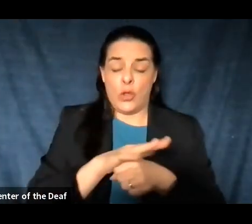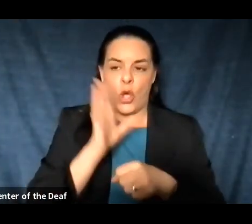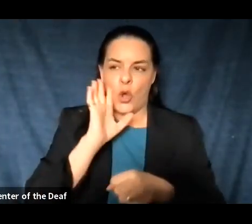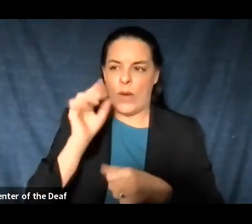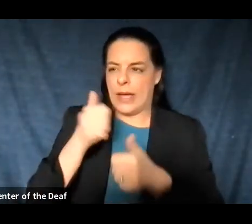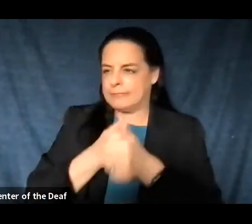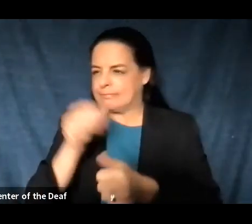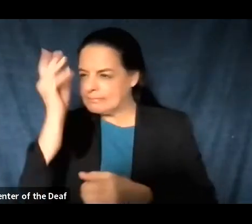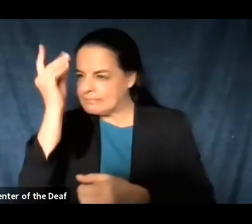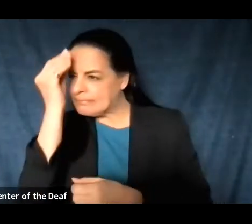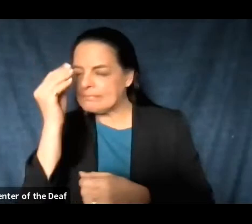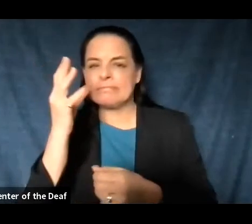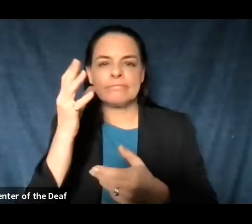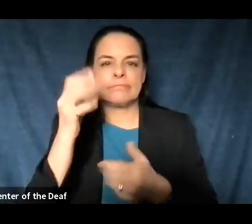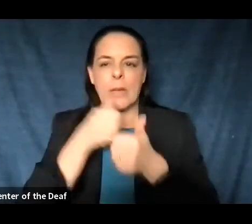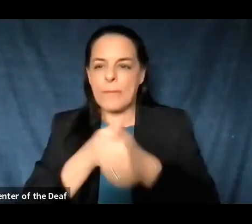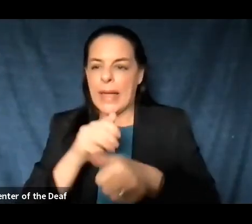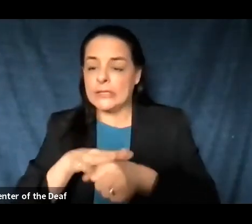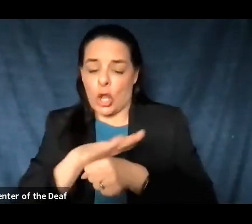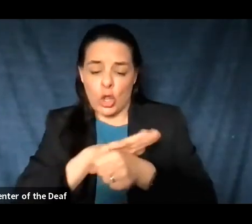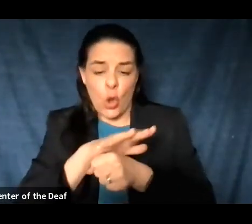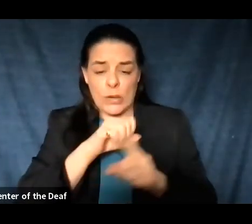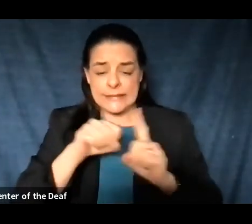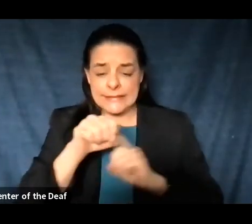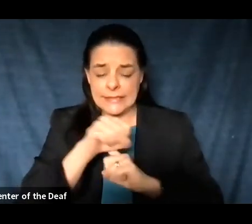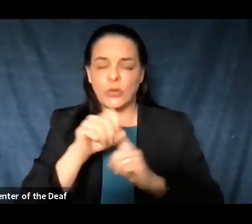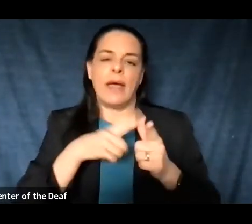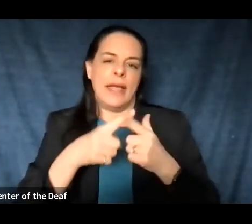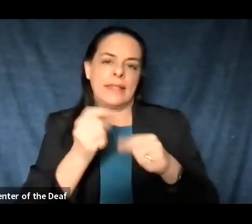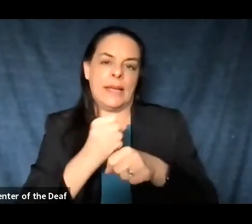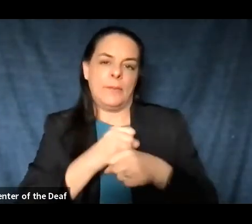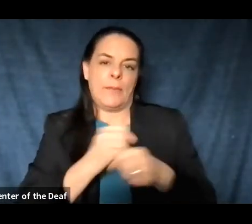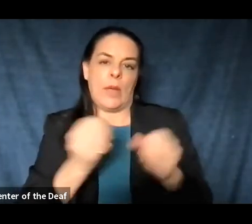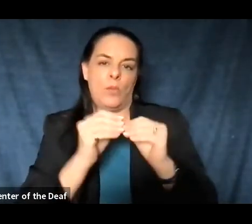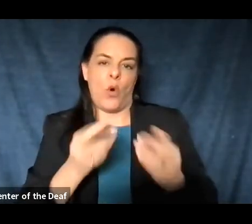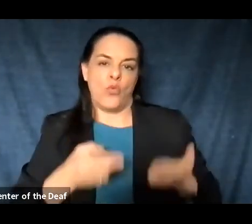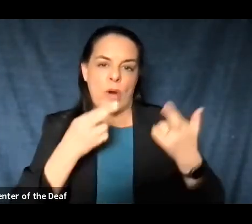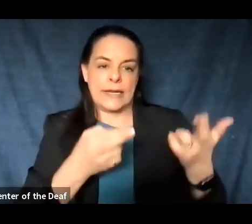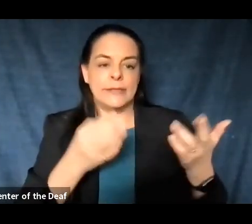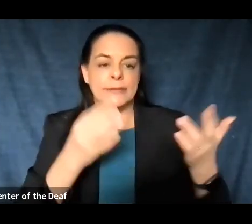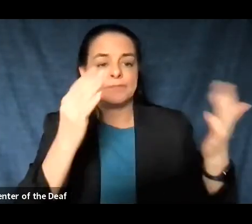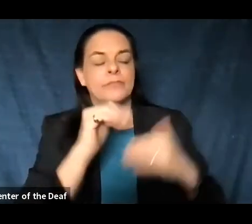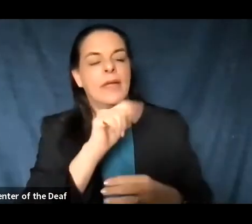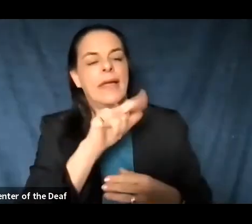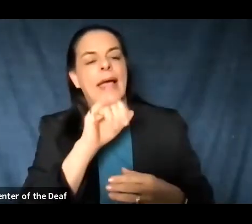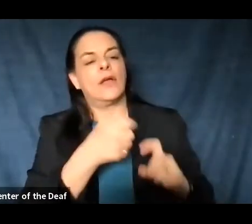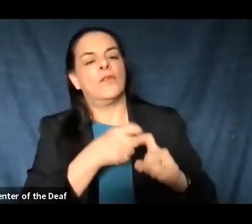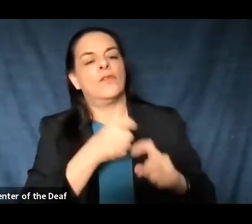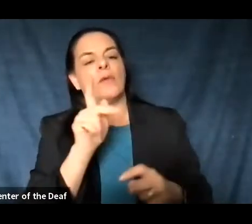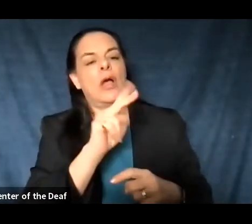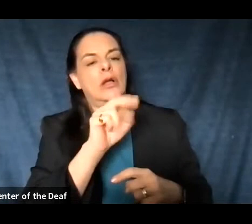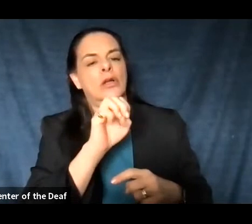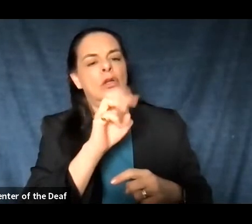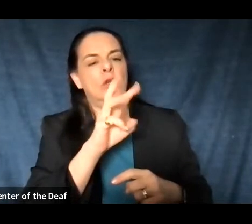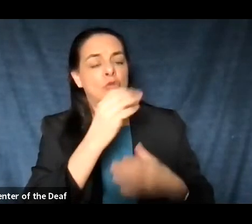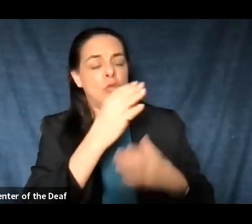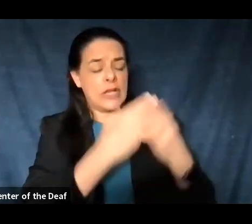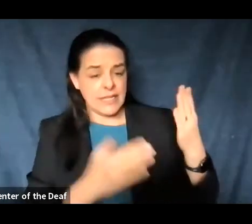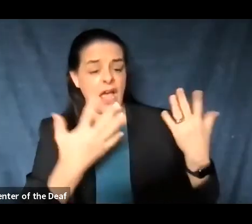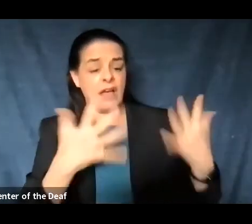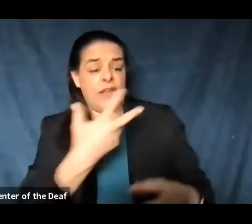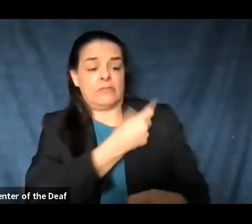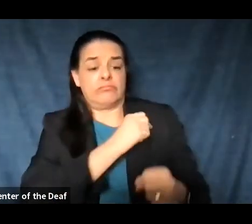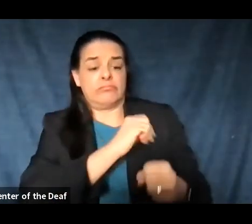further recommendations. From Allie with Knox News, some counties have begun vaccinating teachers. When will Knox County